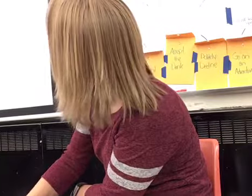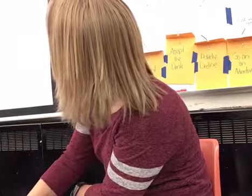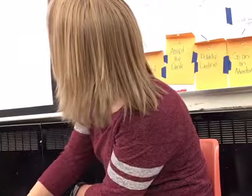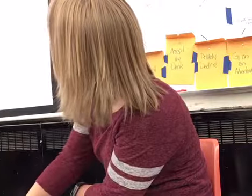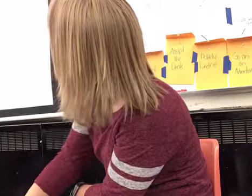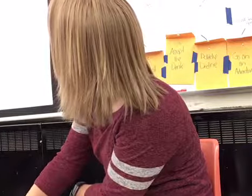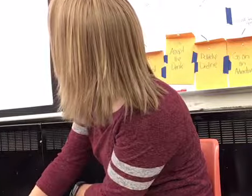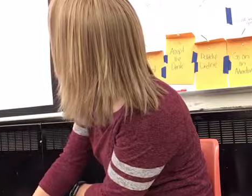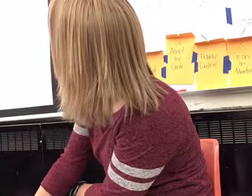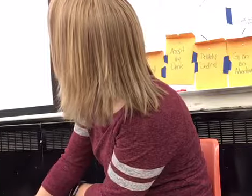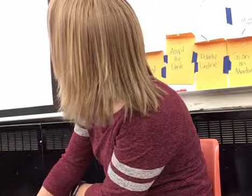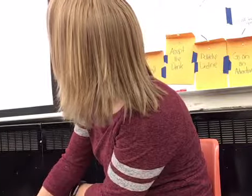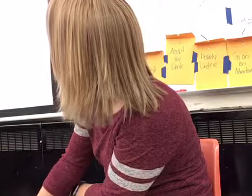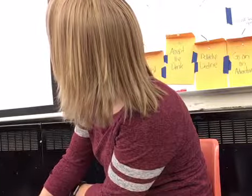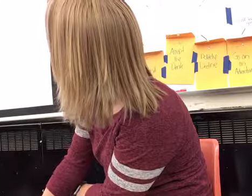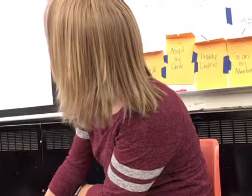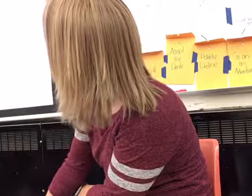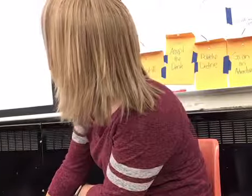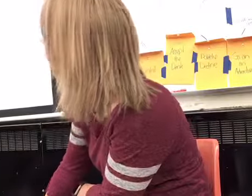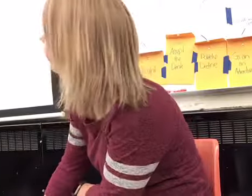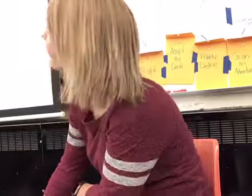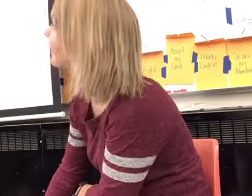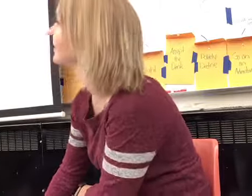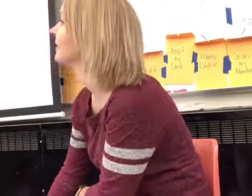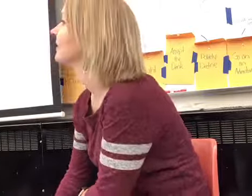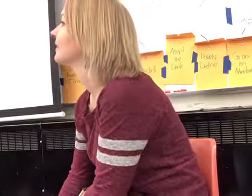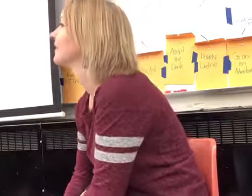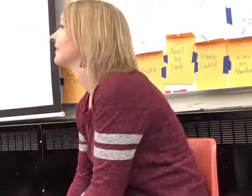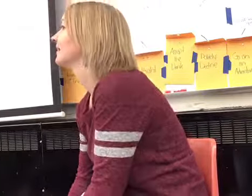ocean, country, state, city, or animal.